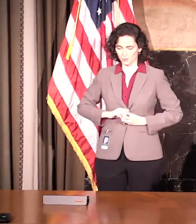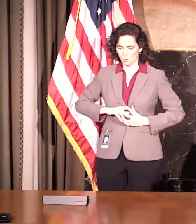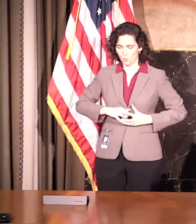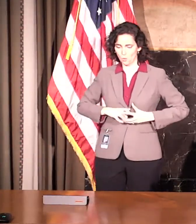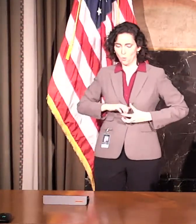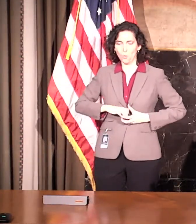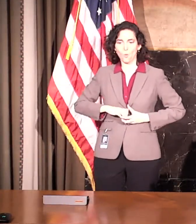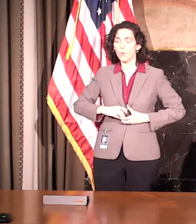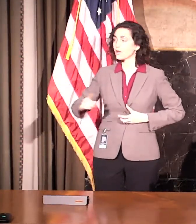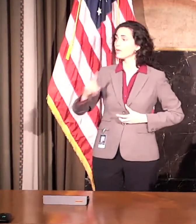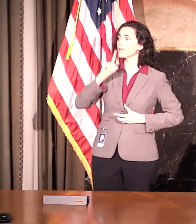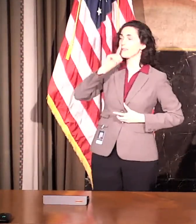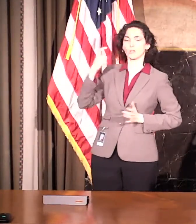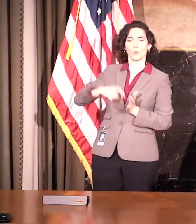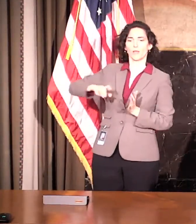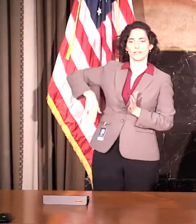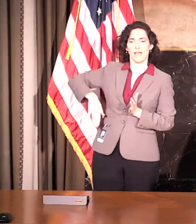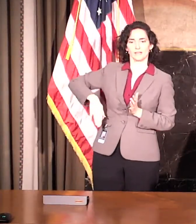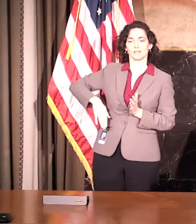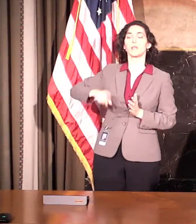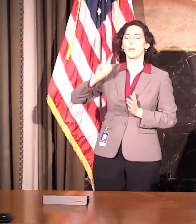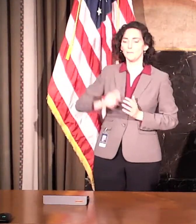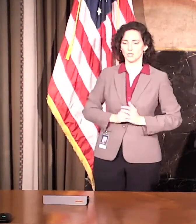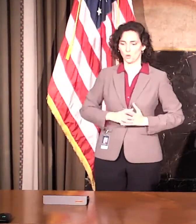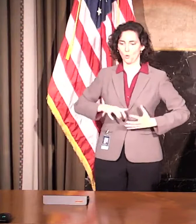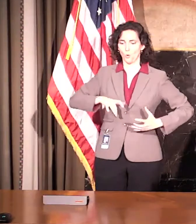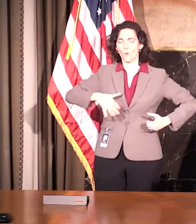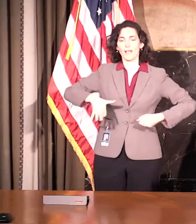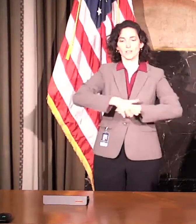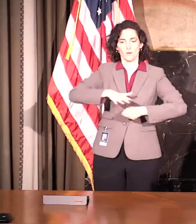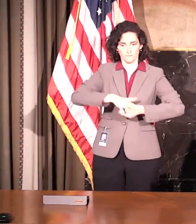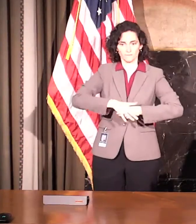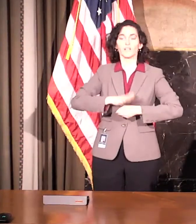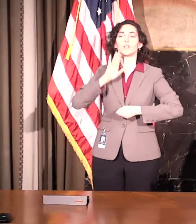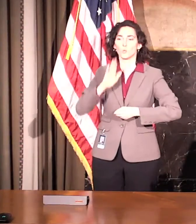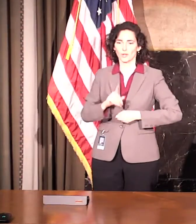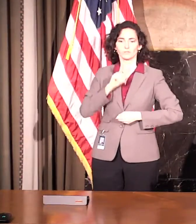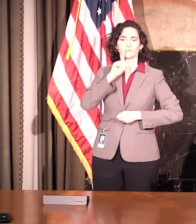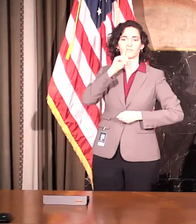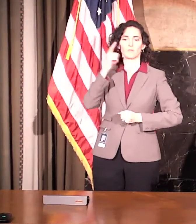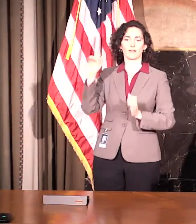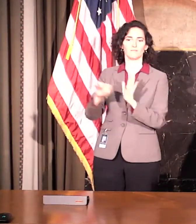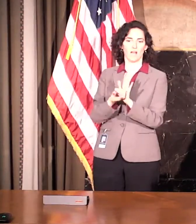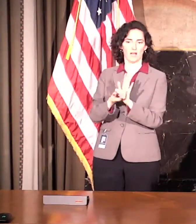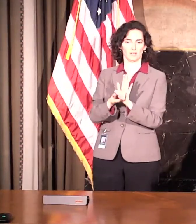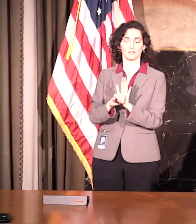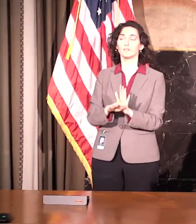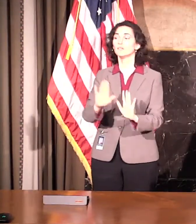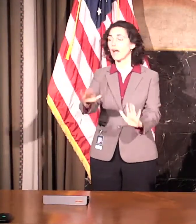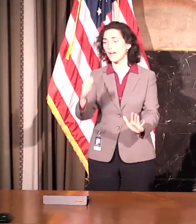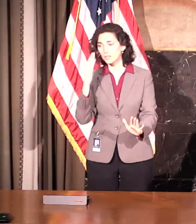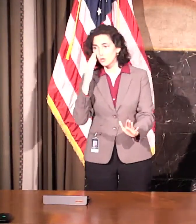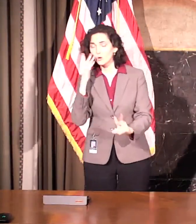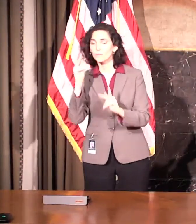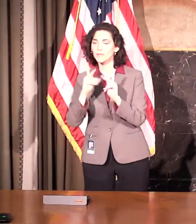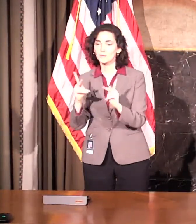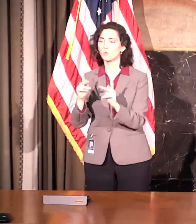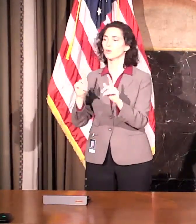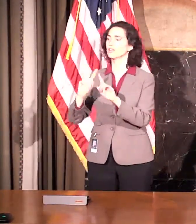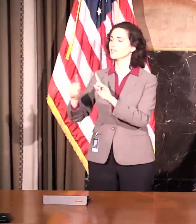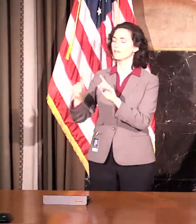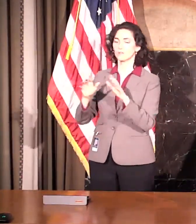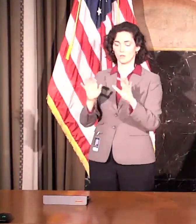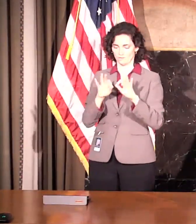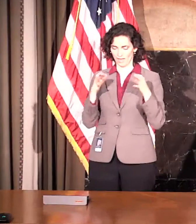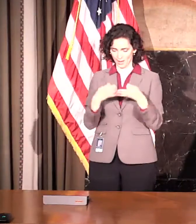And I absolutely know that people gathered together, multiple generational family members from different